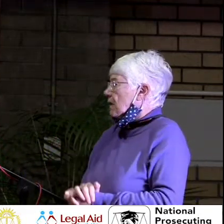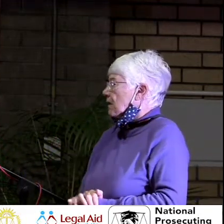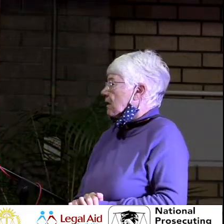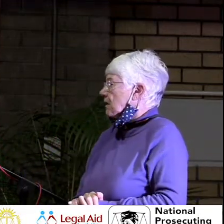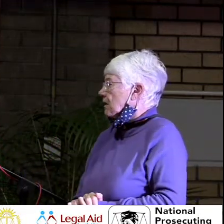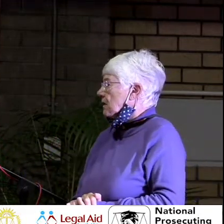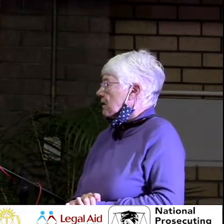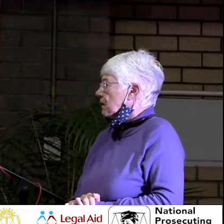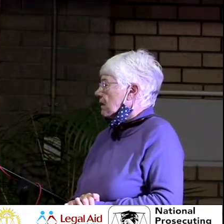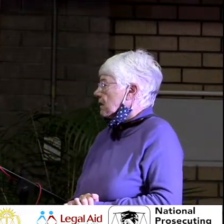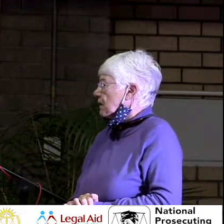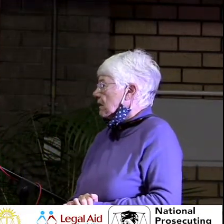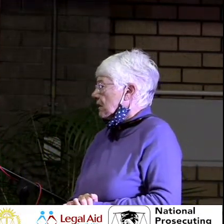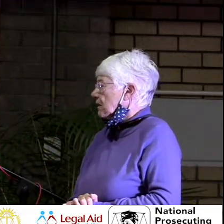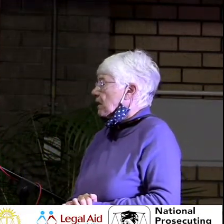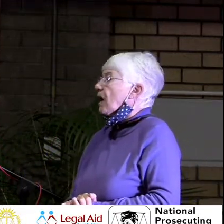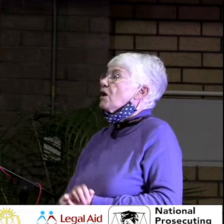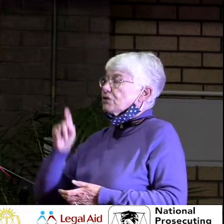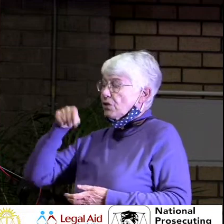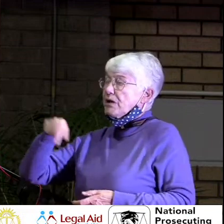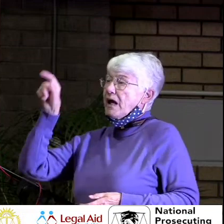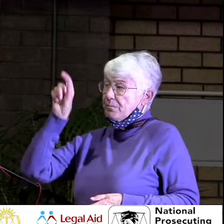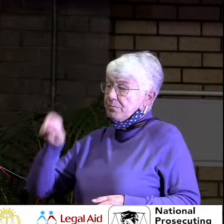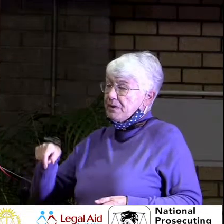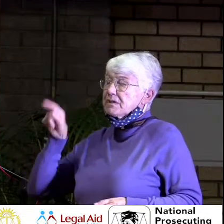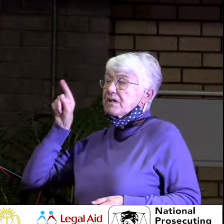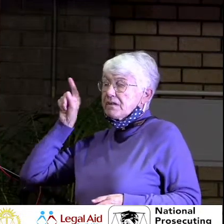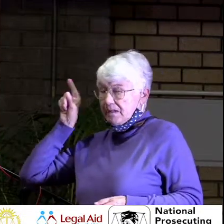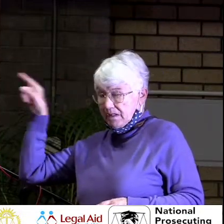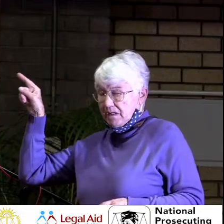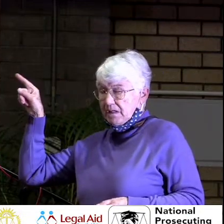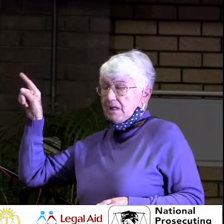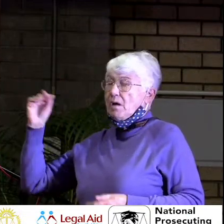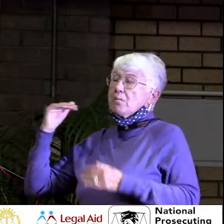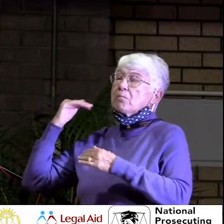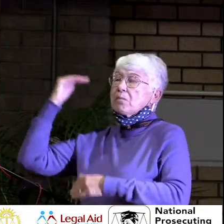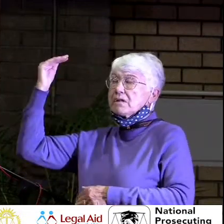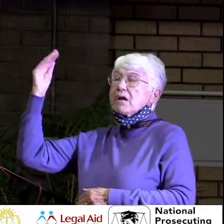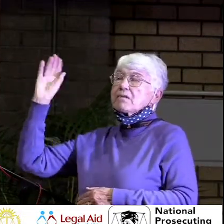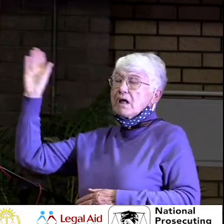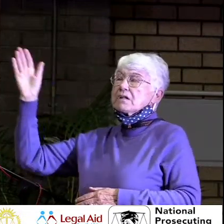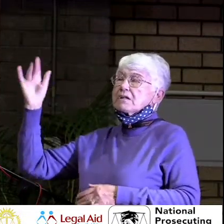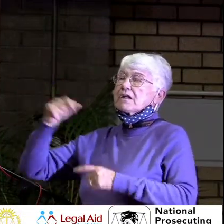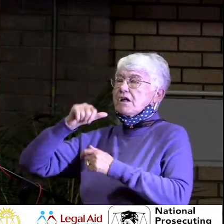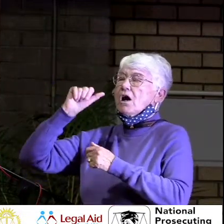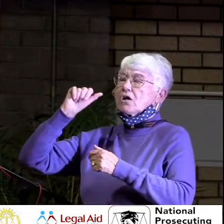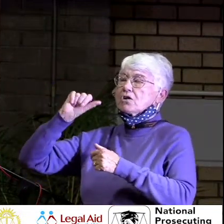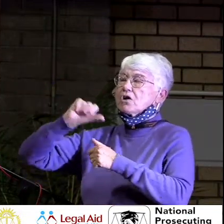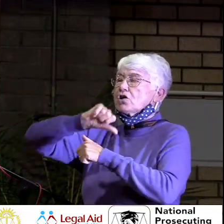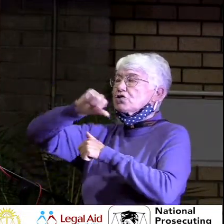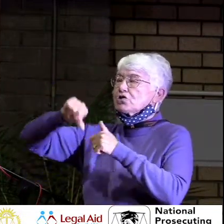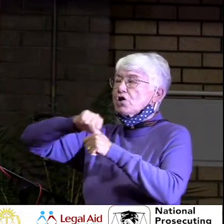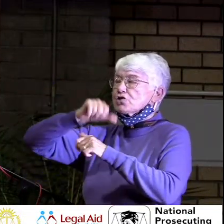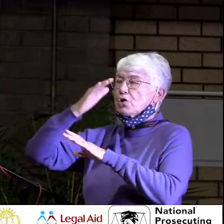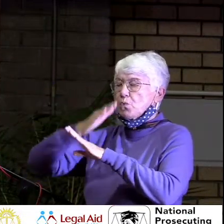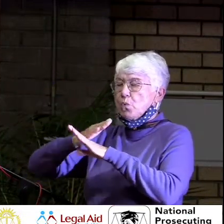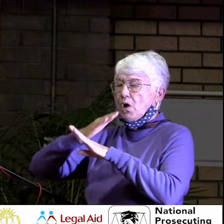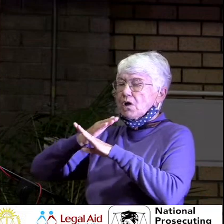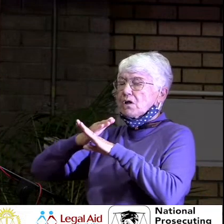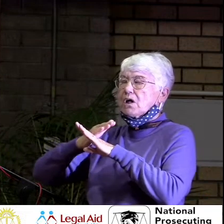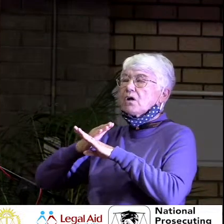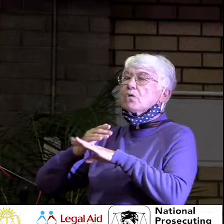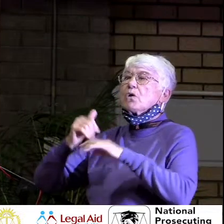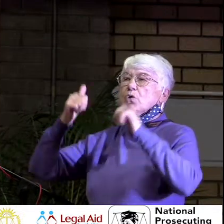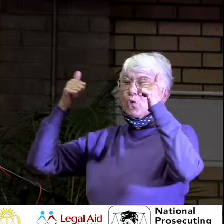are specializing, like I indicated before. These are professionals, psychologists, social workers, and abafundis.